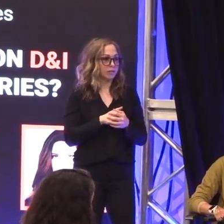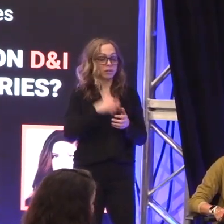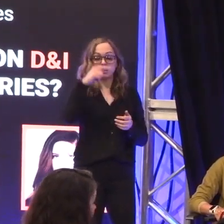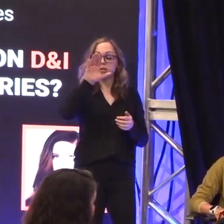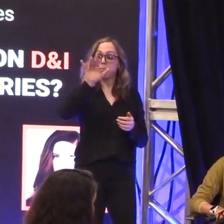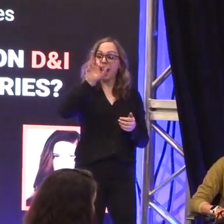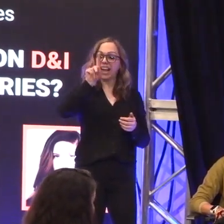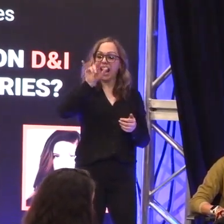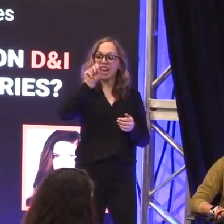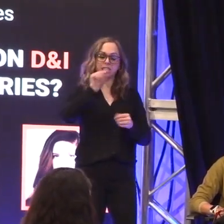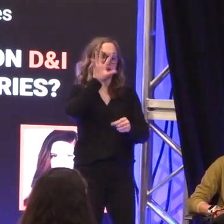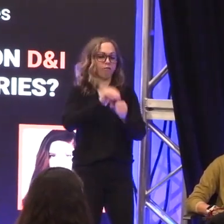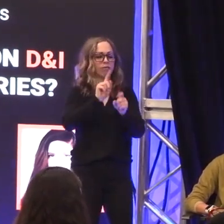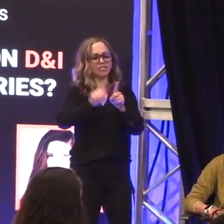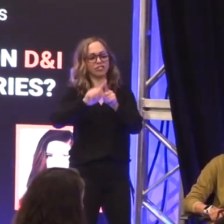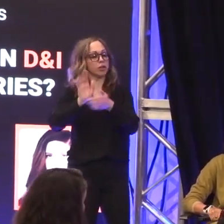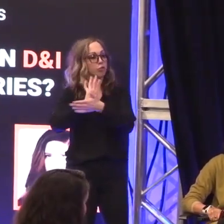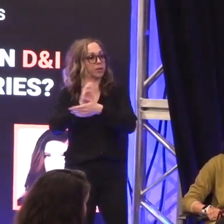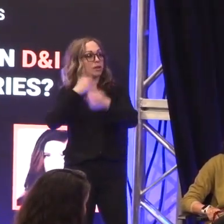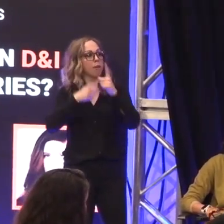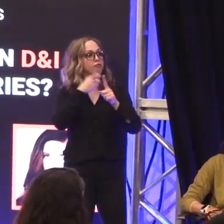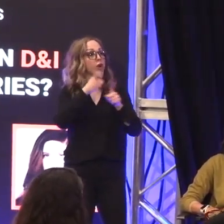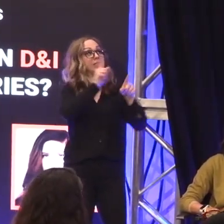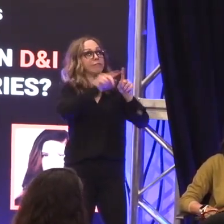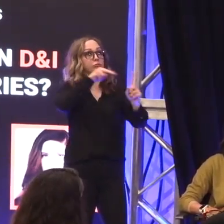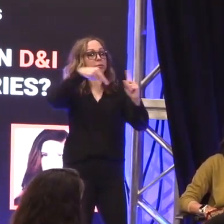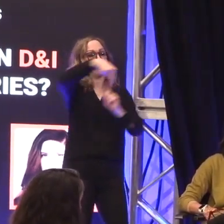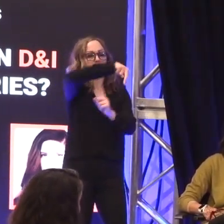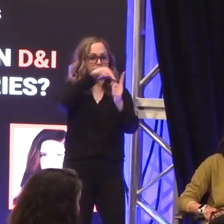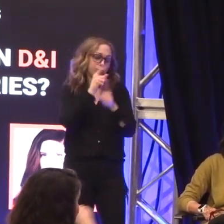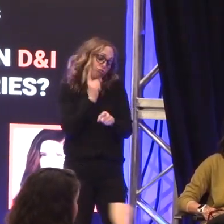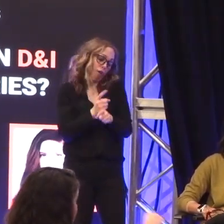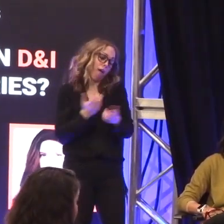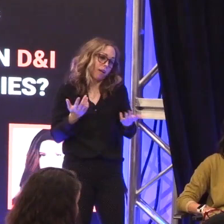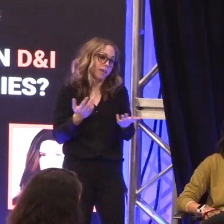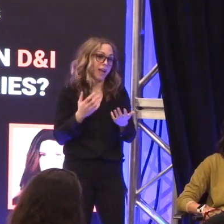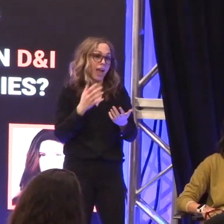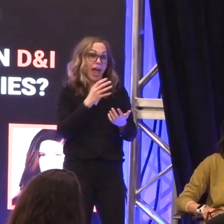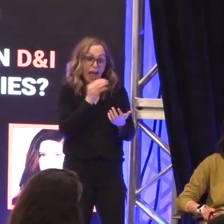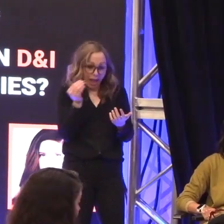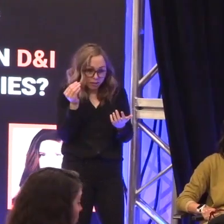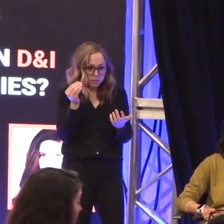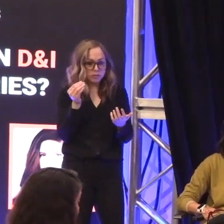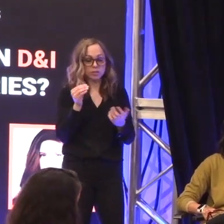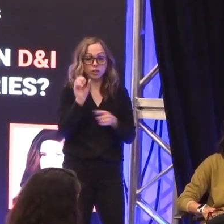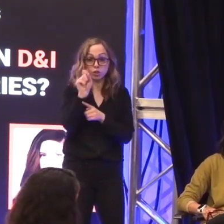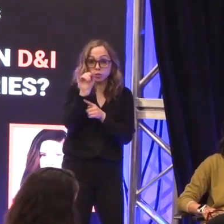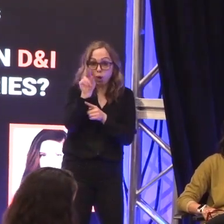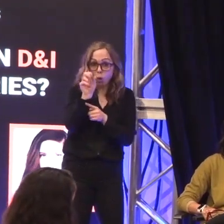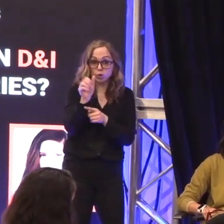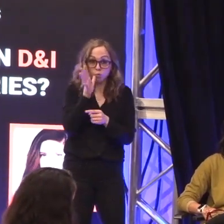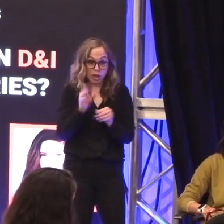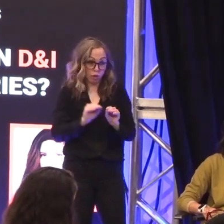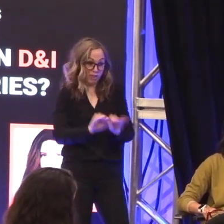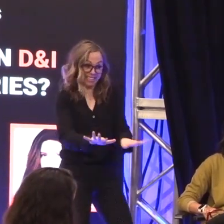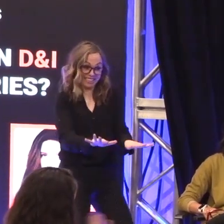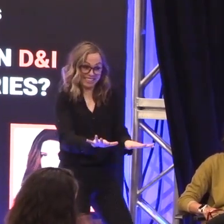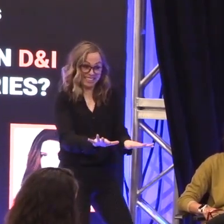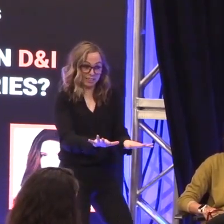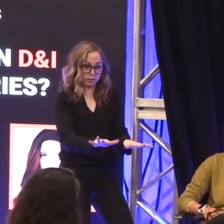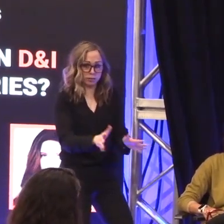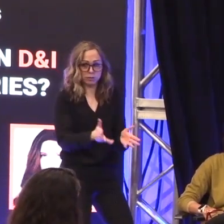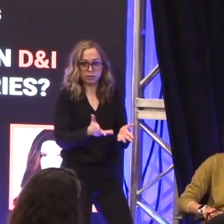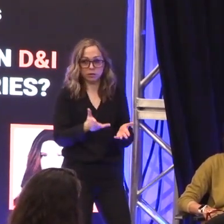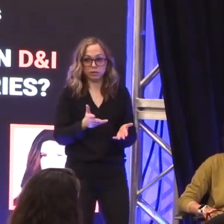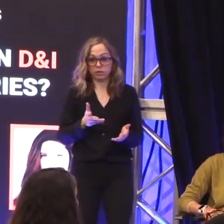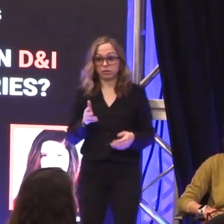Blacklist has been involved in a number of different movies that come from a number of different perspectives. And in dealing with studios that are going to release them, it's